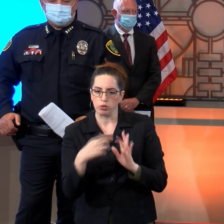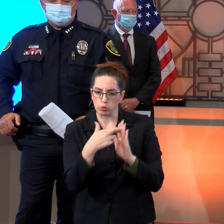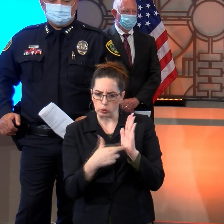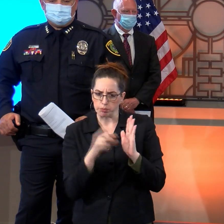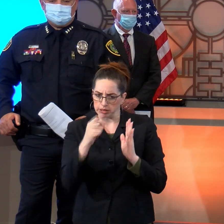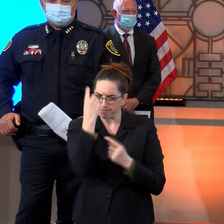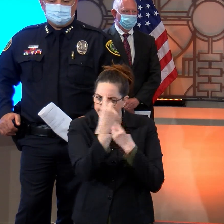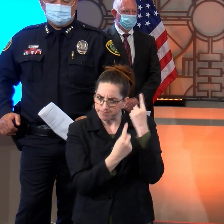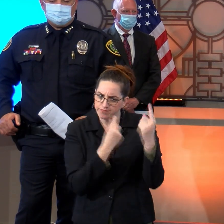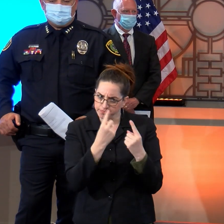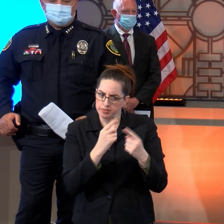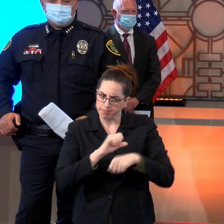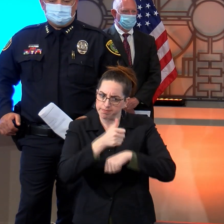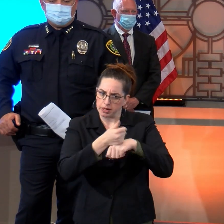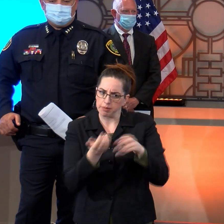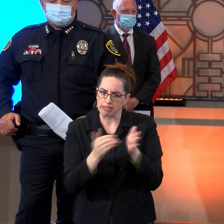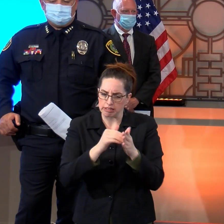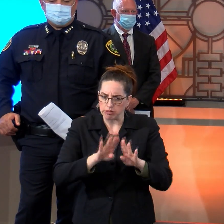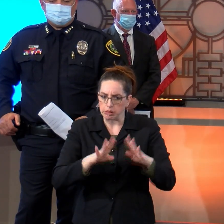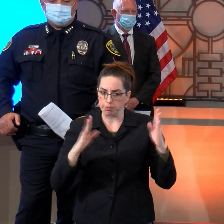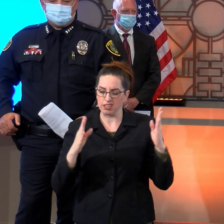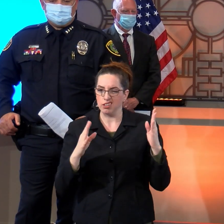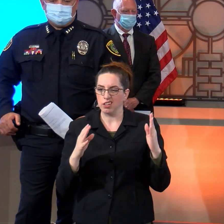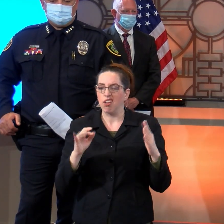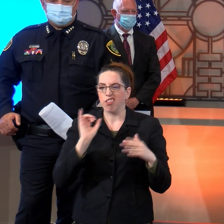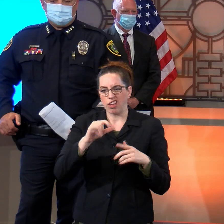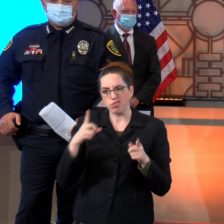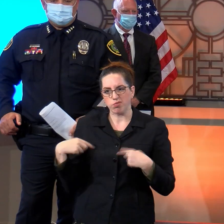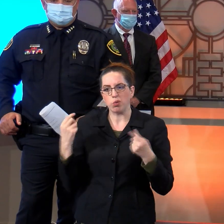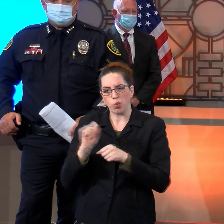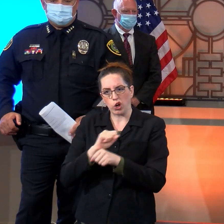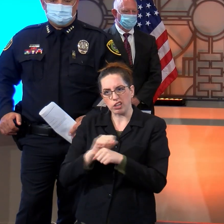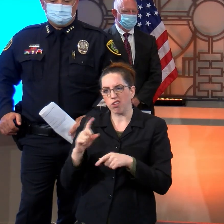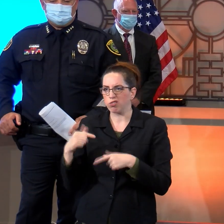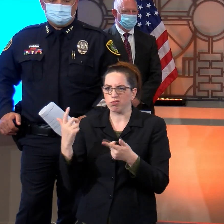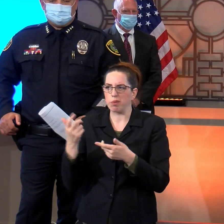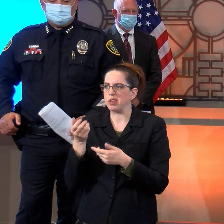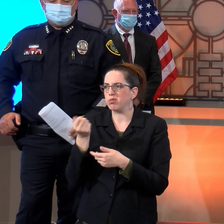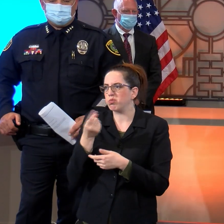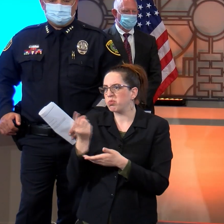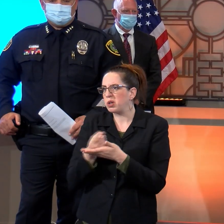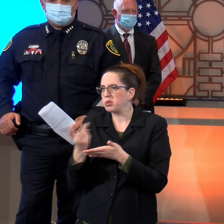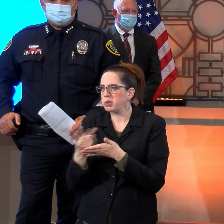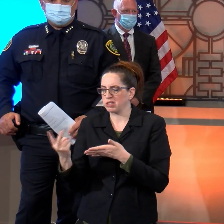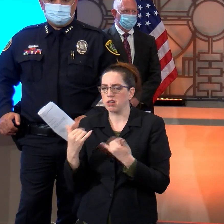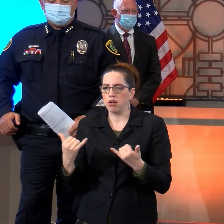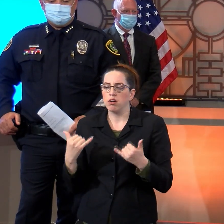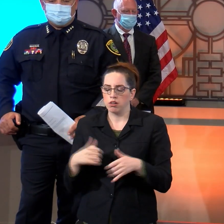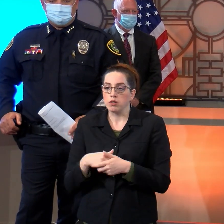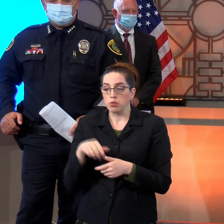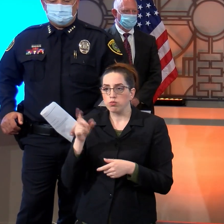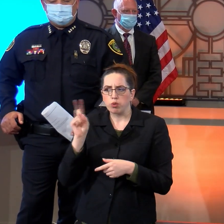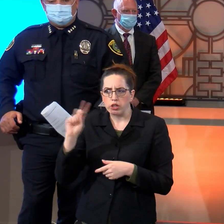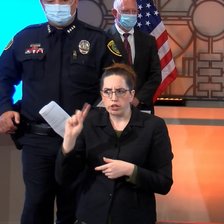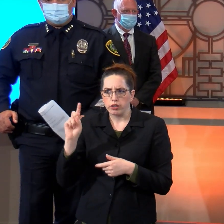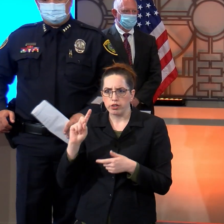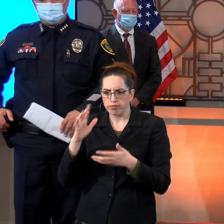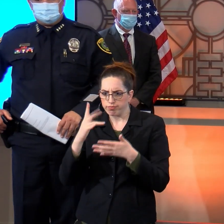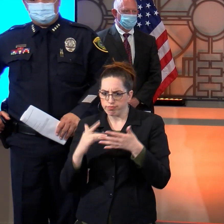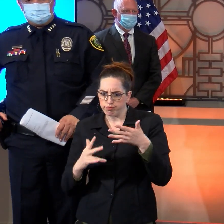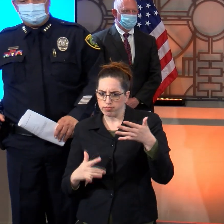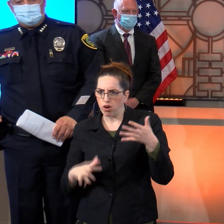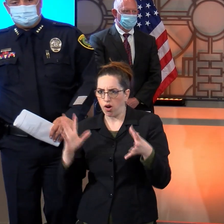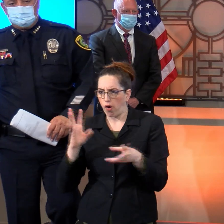come back. Now, that work is also quite mature. It's been active for a couple of weeks now, and you can actually find this with all